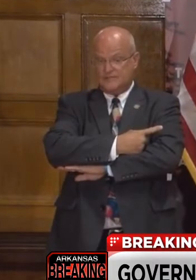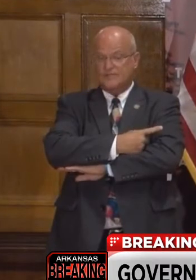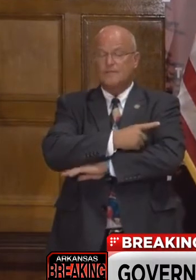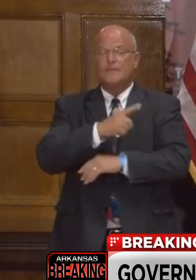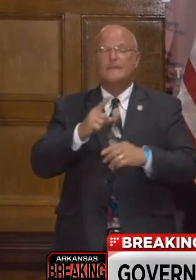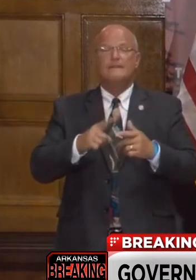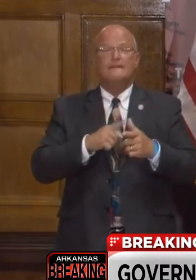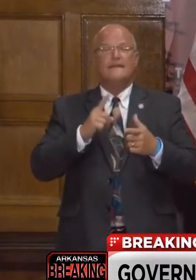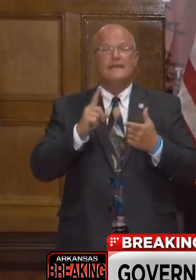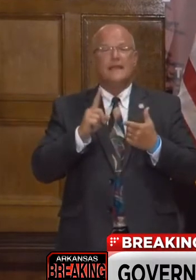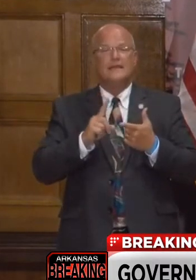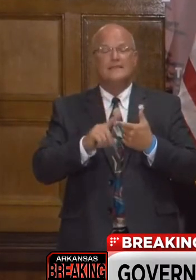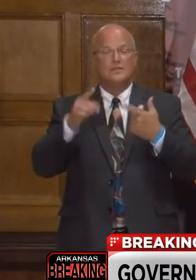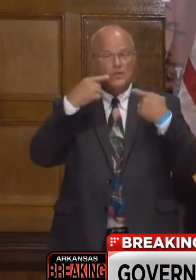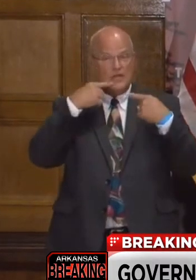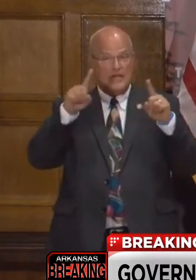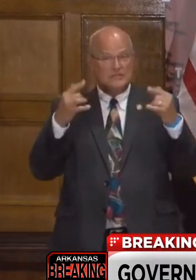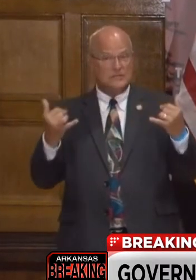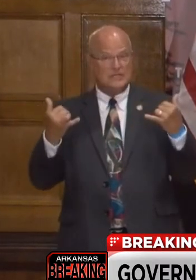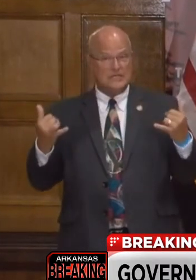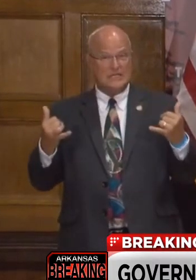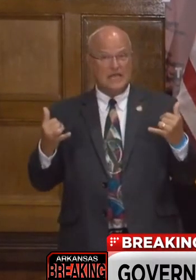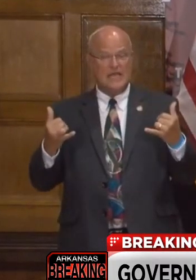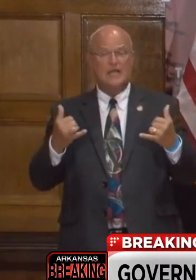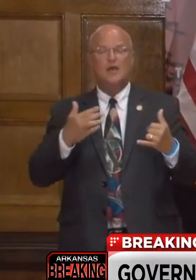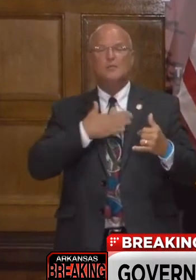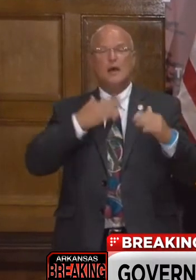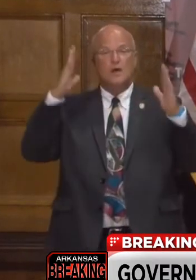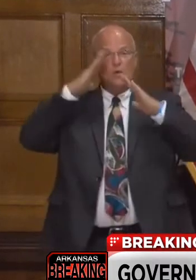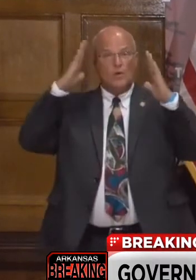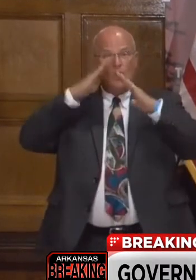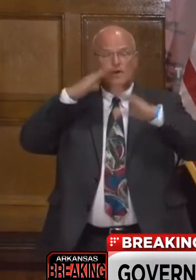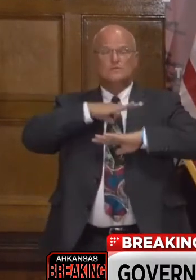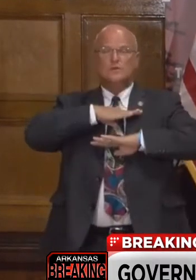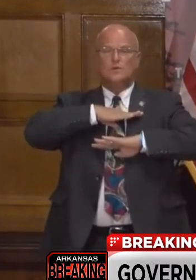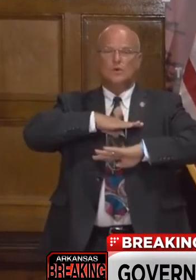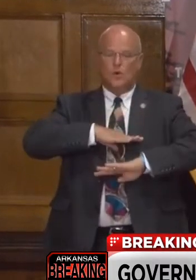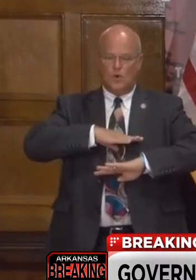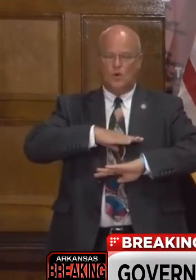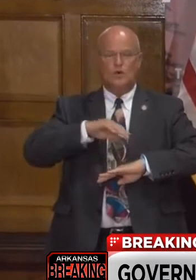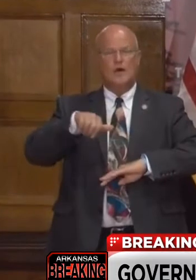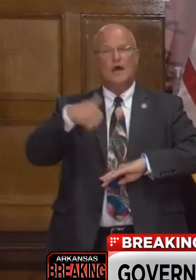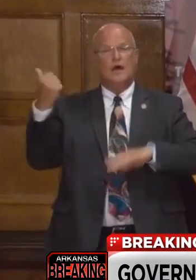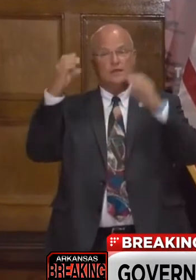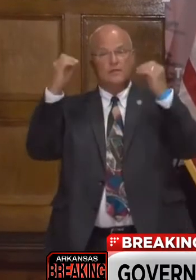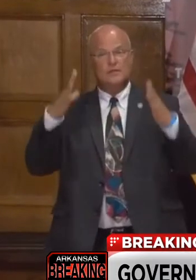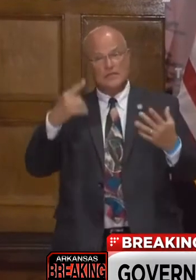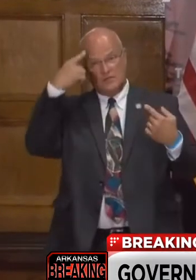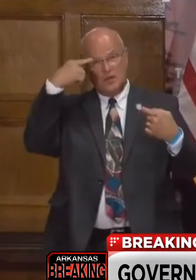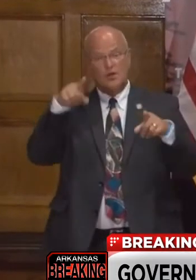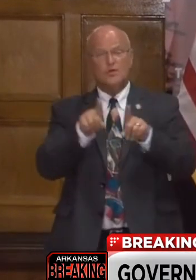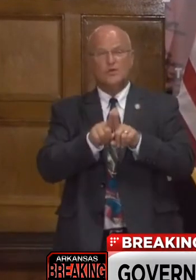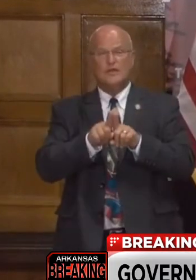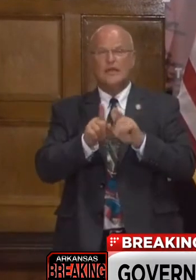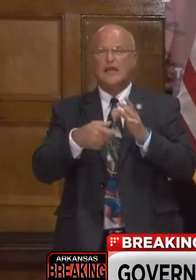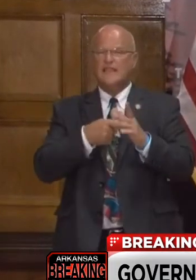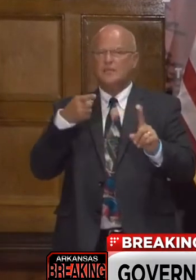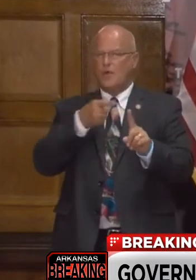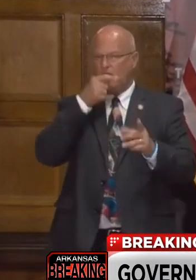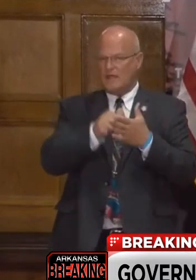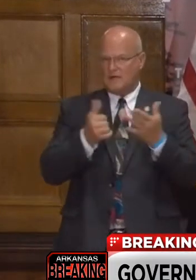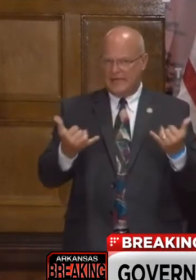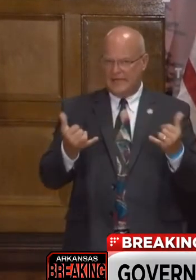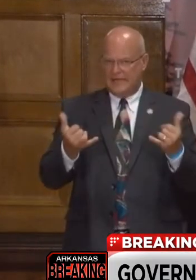And then your announcement today eased my worries, as I'm sure other educators will agree." And this is the point of the